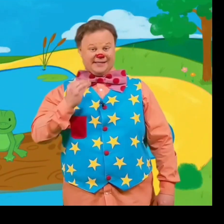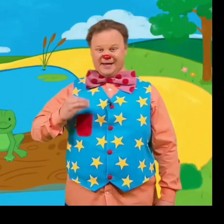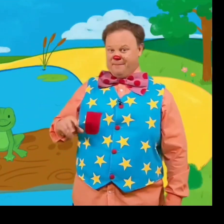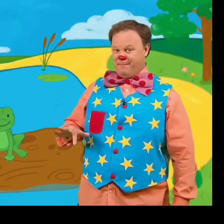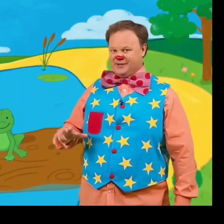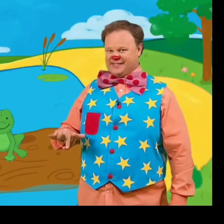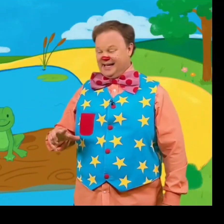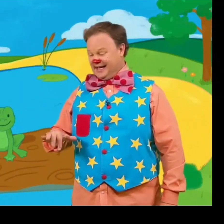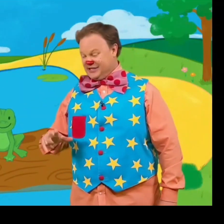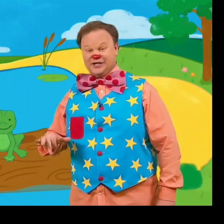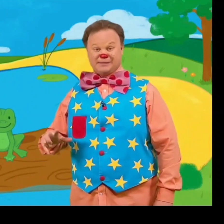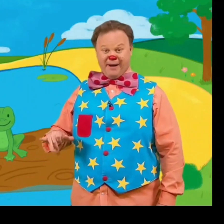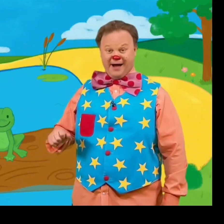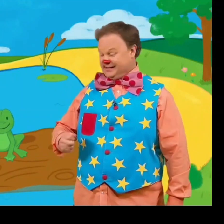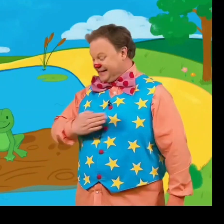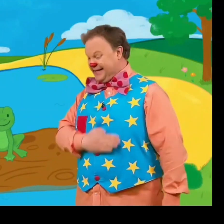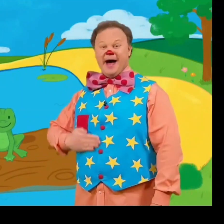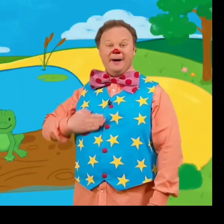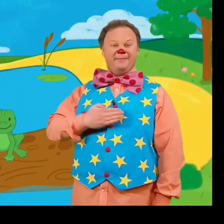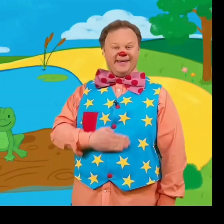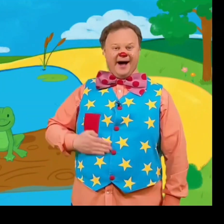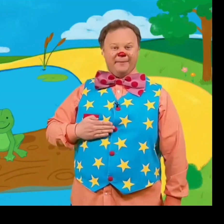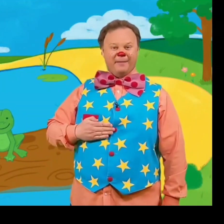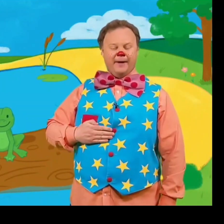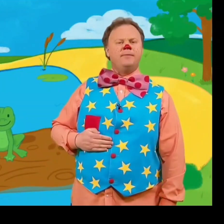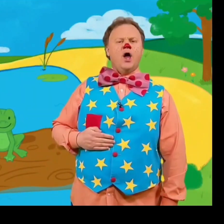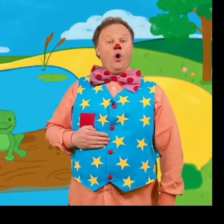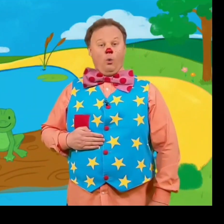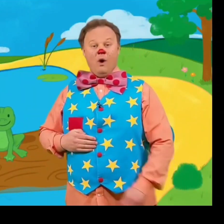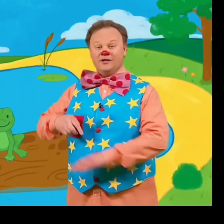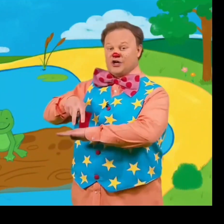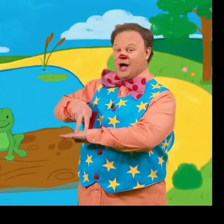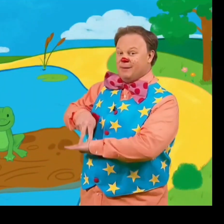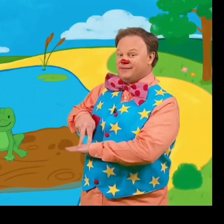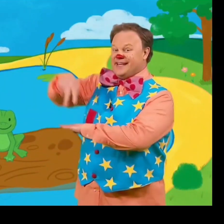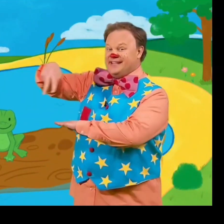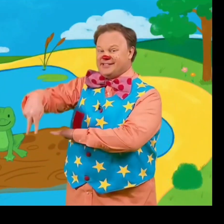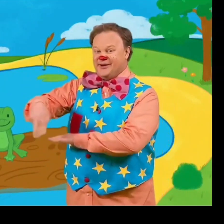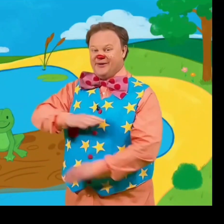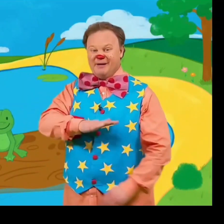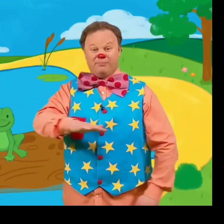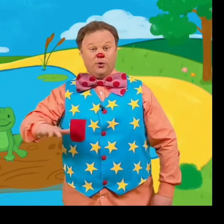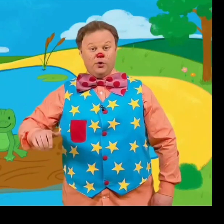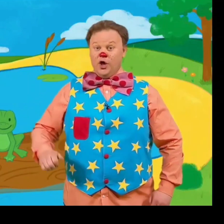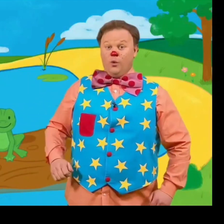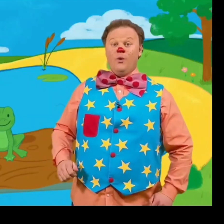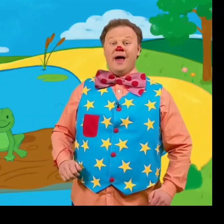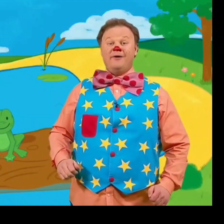eating some most delicious bugs. Yum, yum. One jumped into the pool